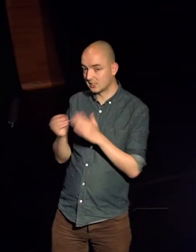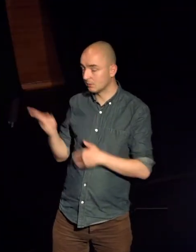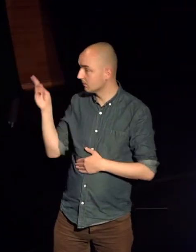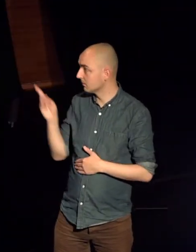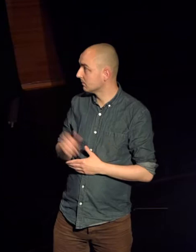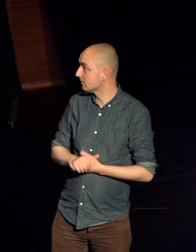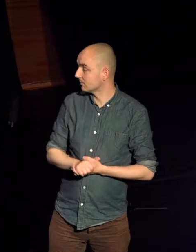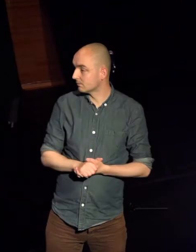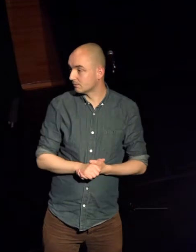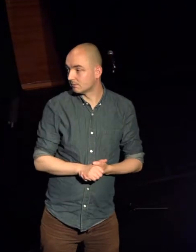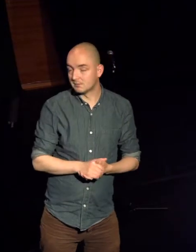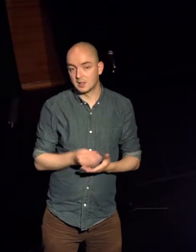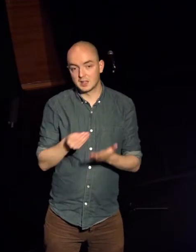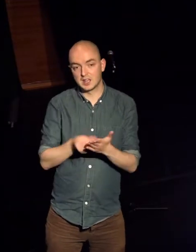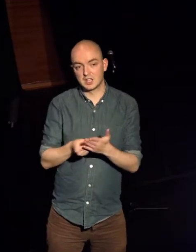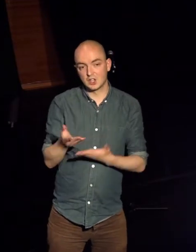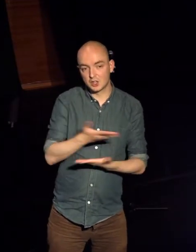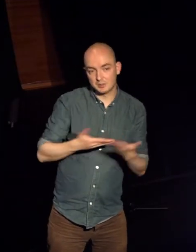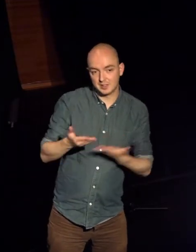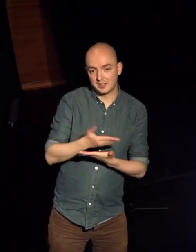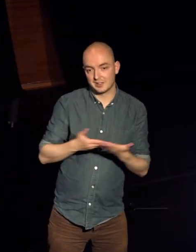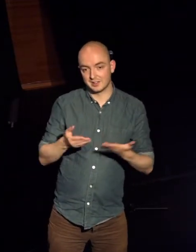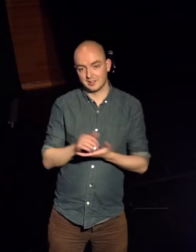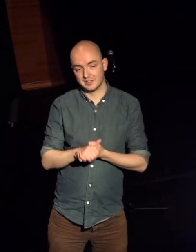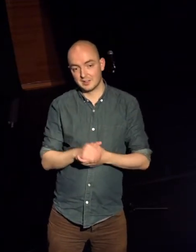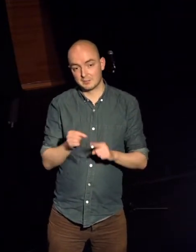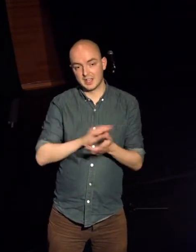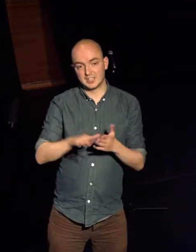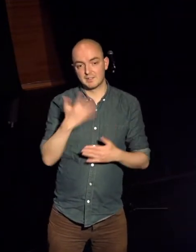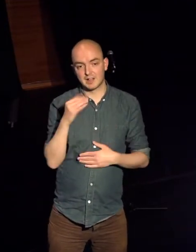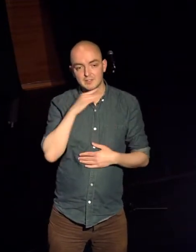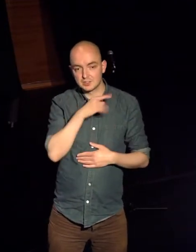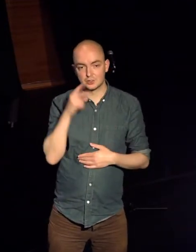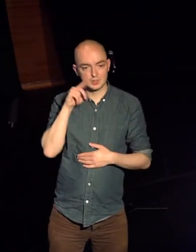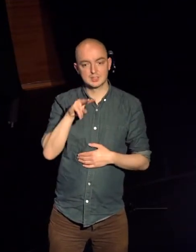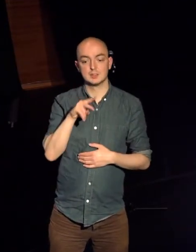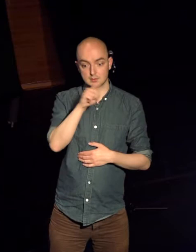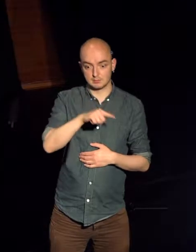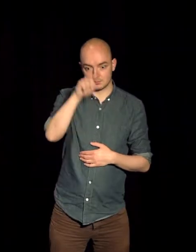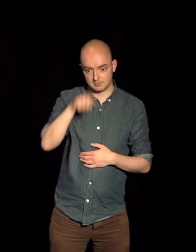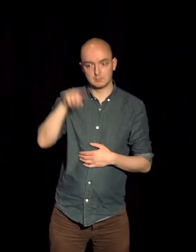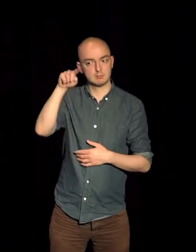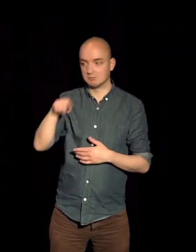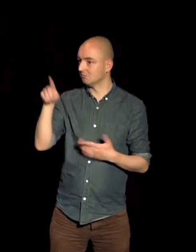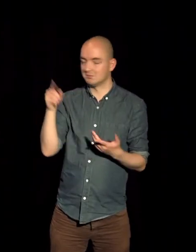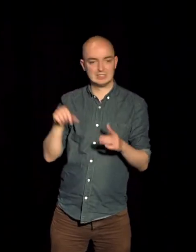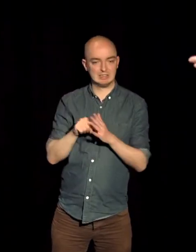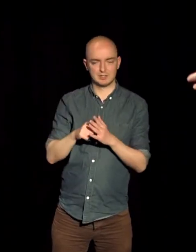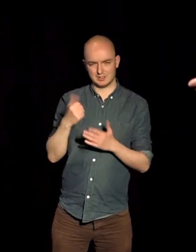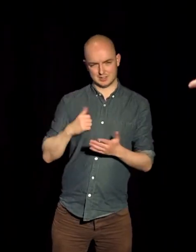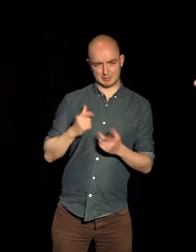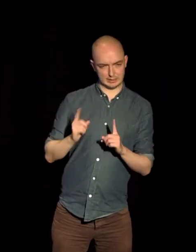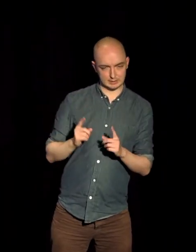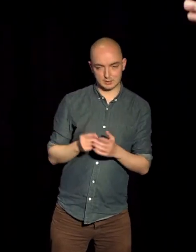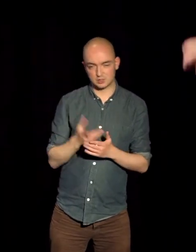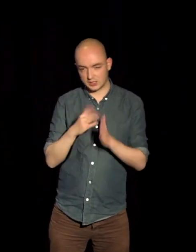showing a S&P 500 difference trace there. They go all over the place. If you're just tossing a coin, if I want to work out the likelihood